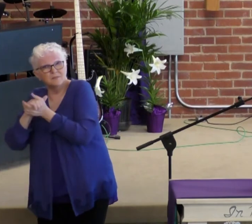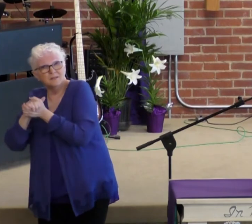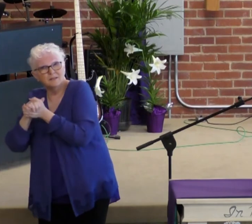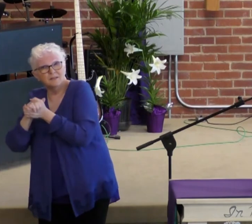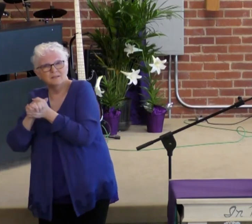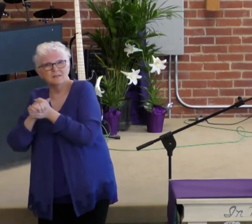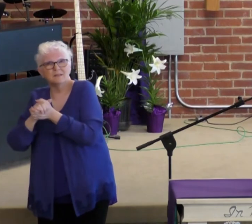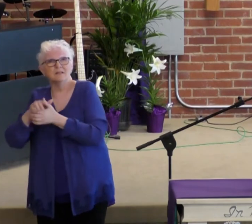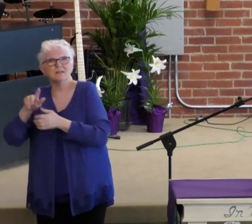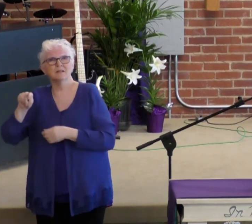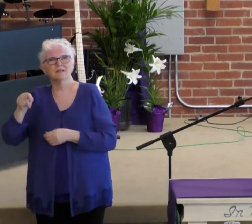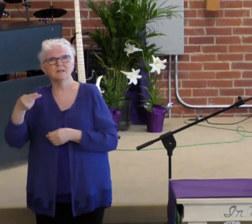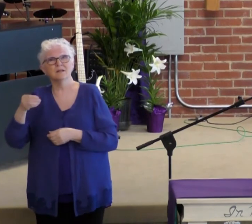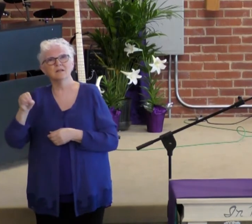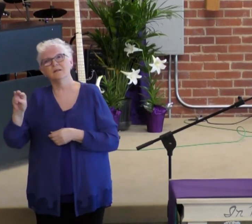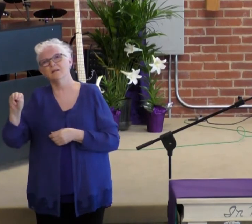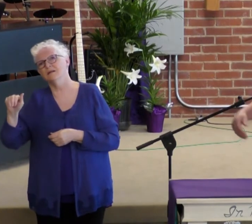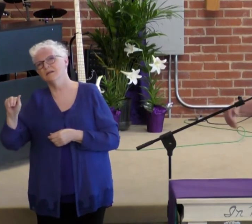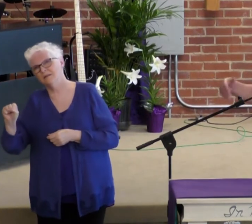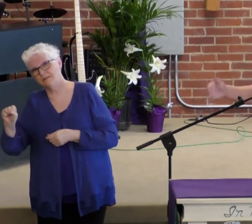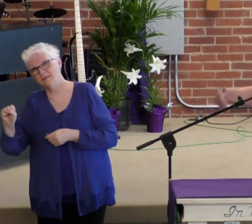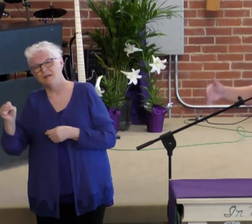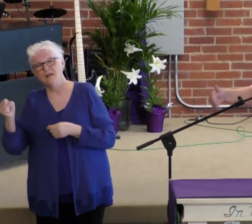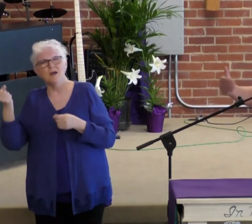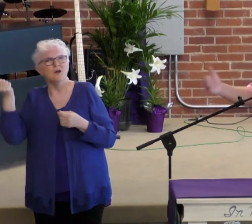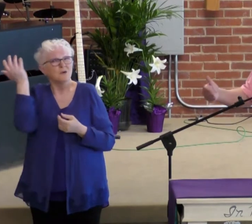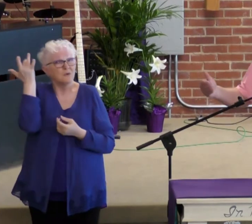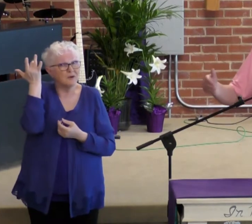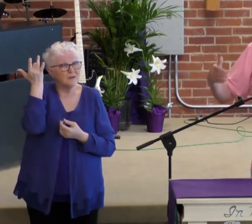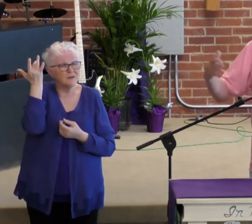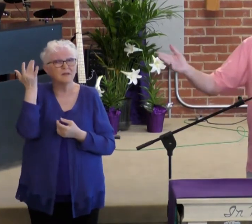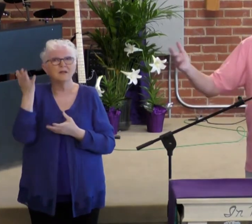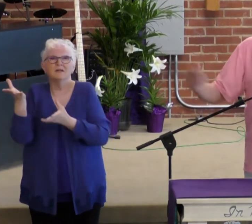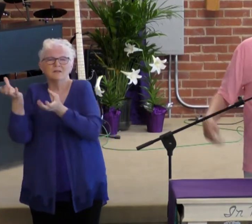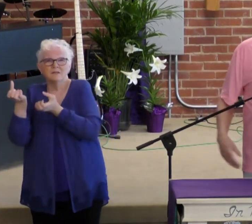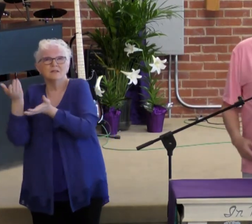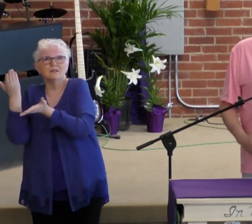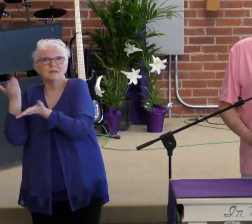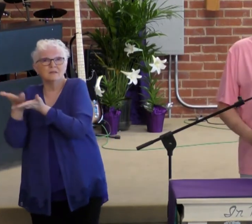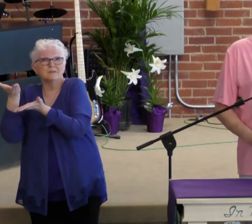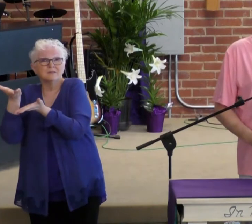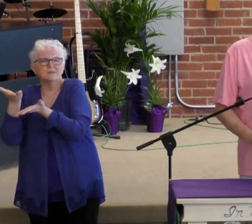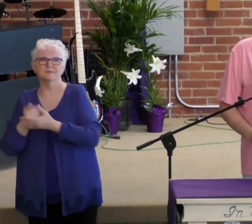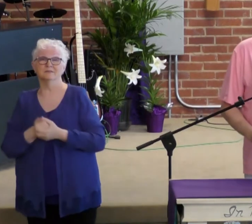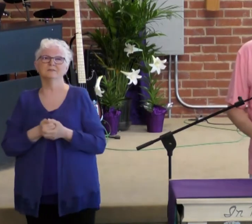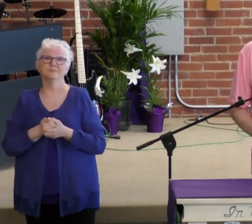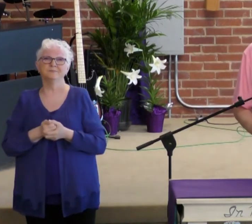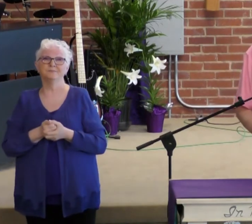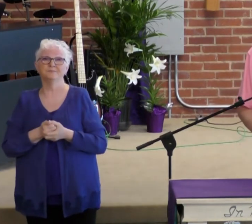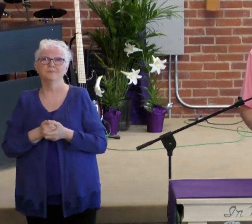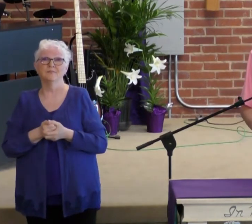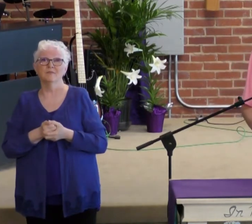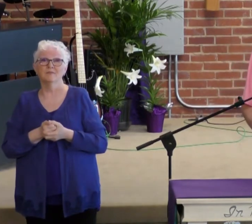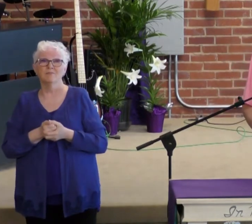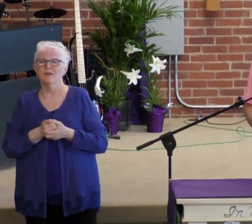the evidence, you know. And the Bible tells us not to believe every wind of doctrine that blows along. So he was just wanting